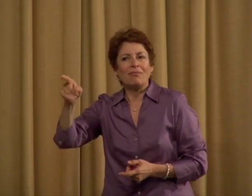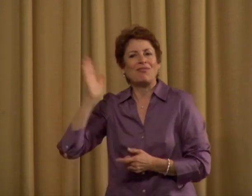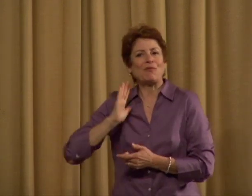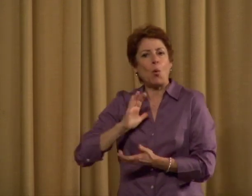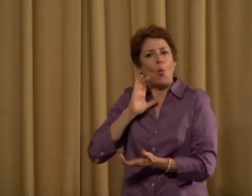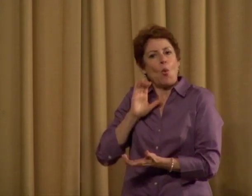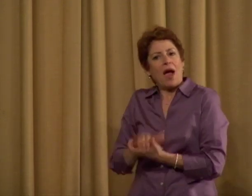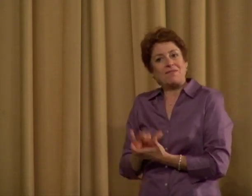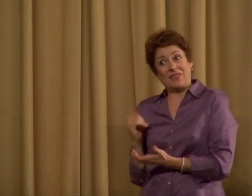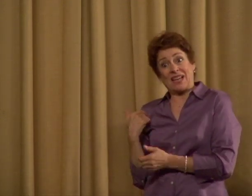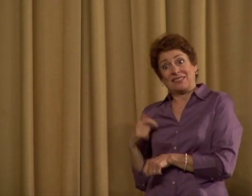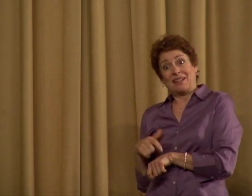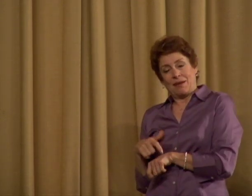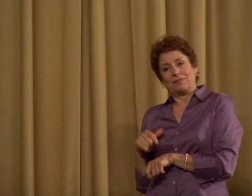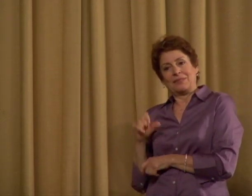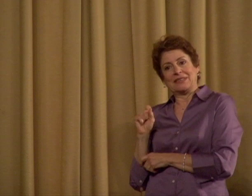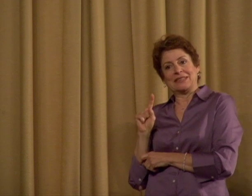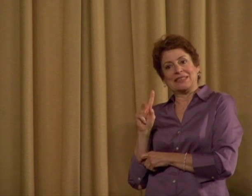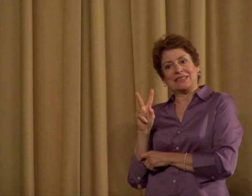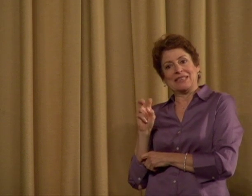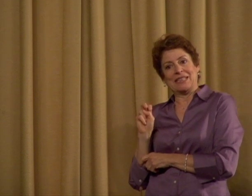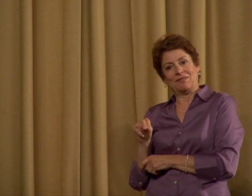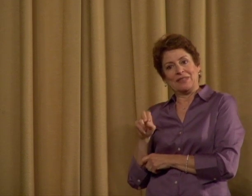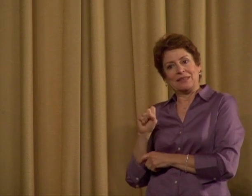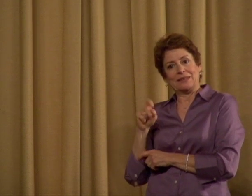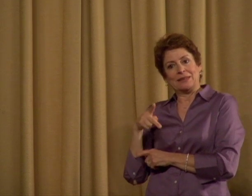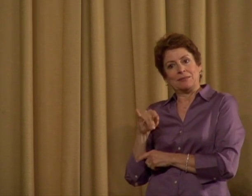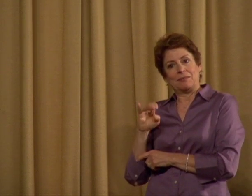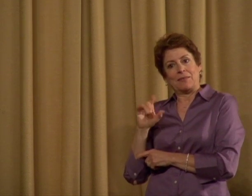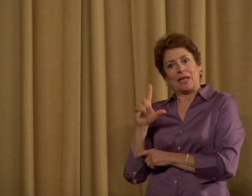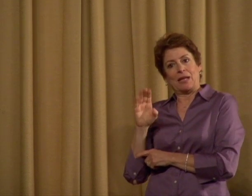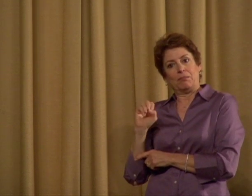known, was a star. And at the time, that was before Steven